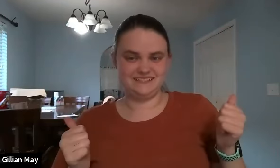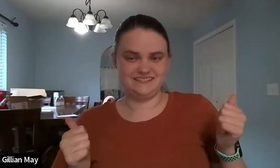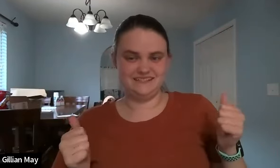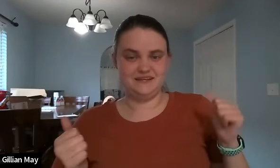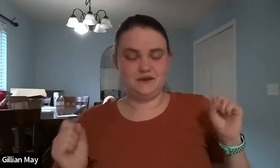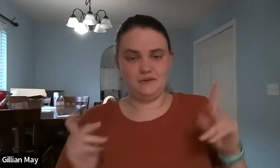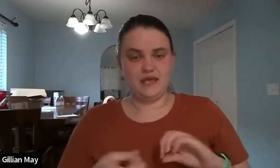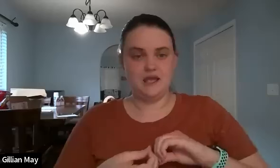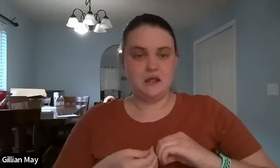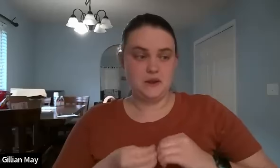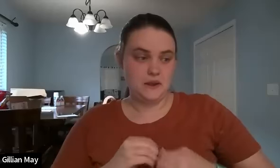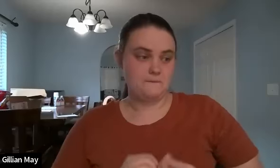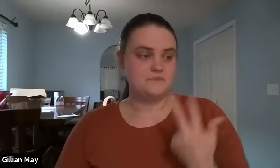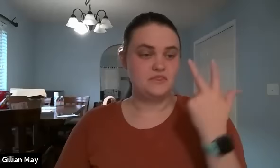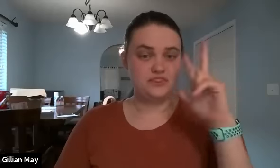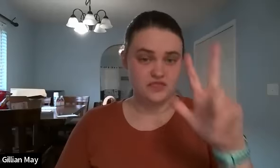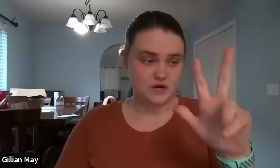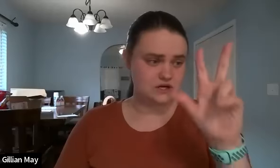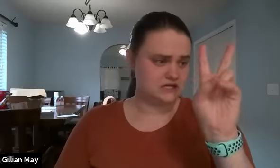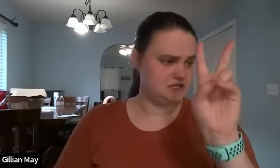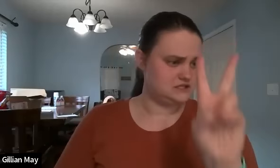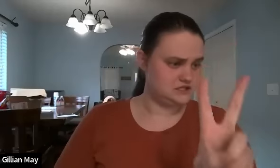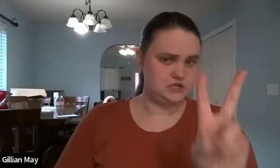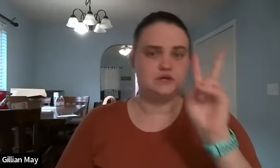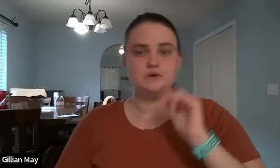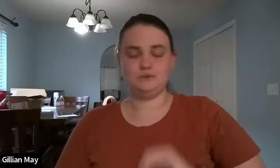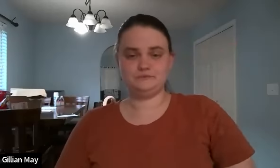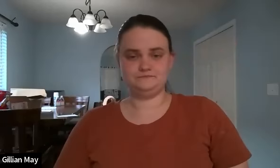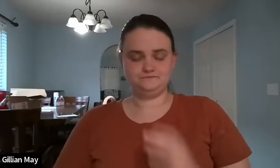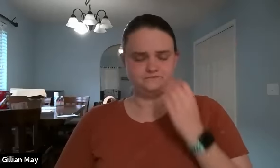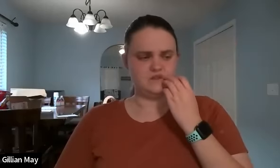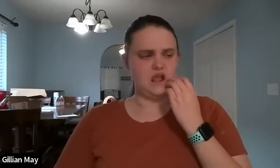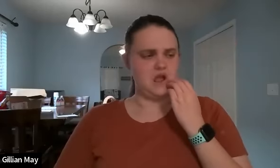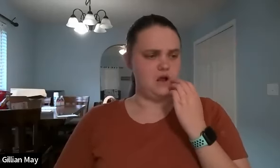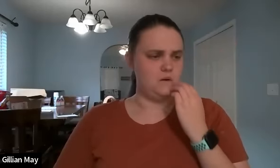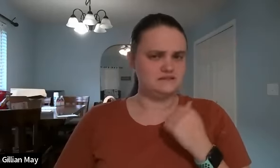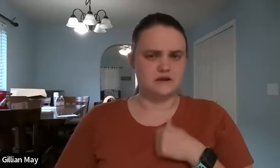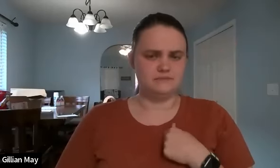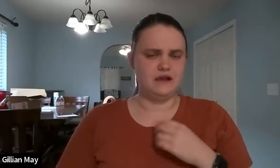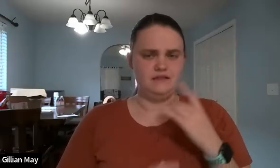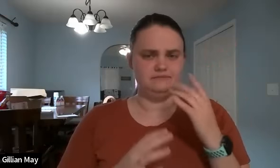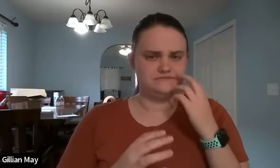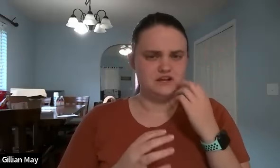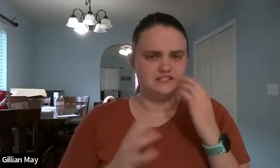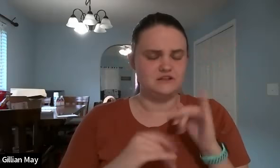Good. Okay. Number 32. Oh wait, sorry. I scratched and lost